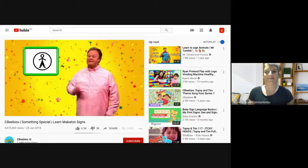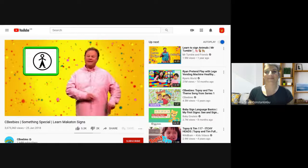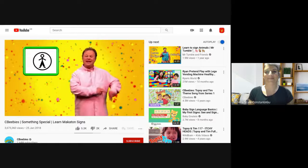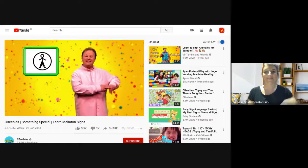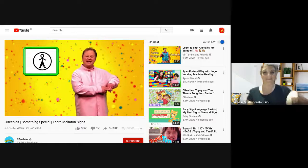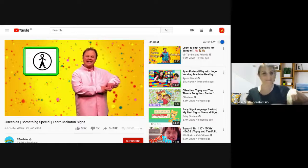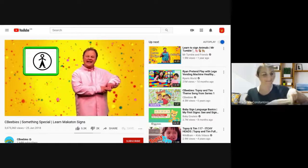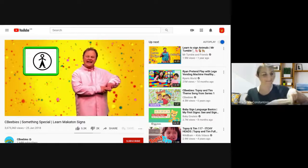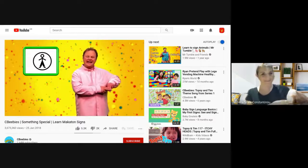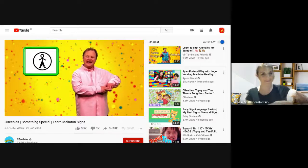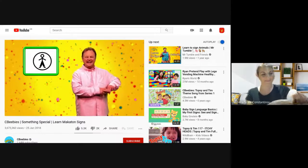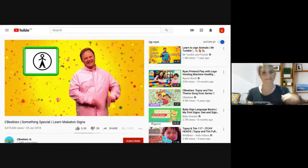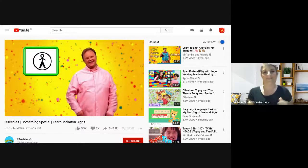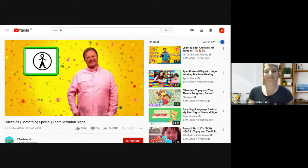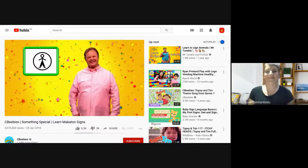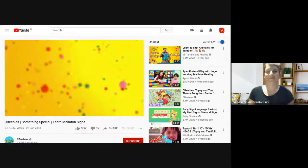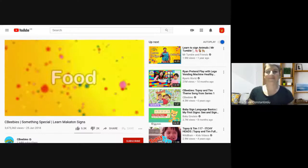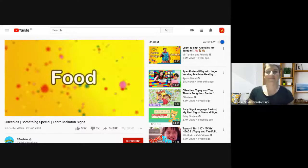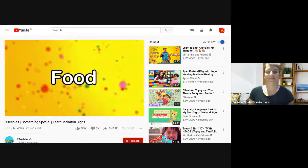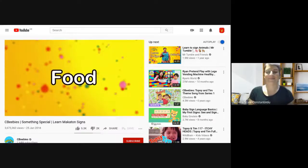Look. Daddy.